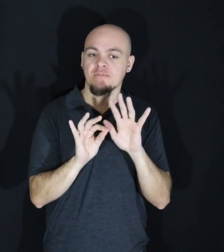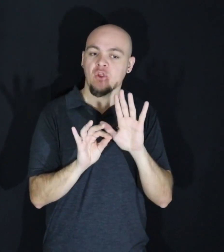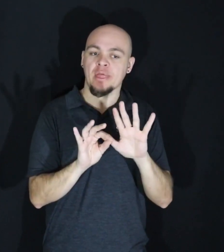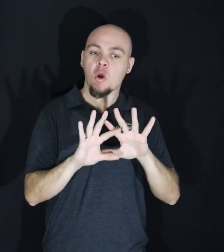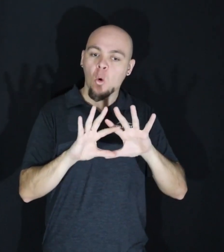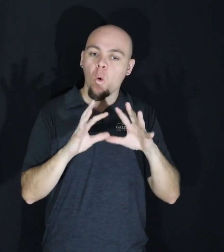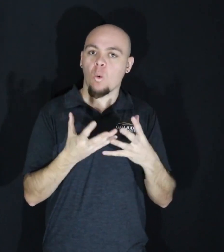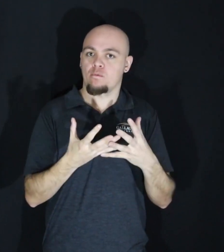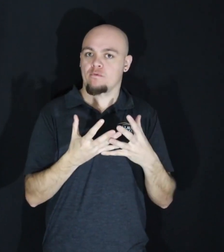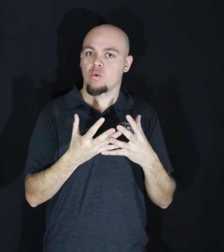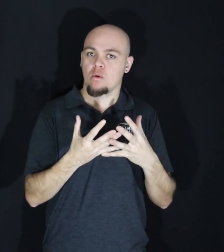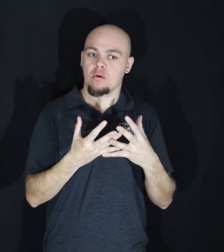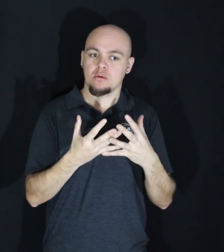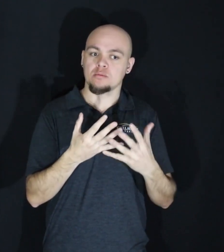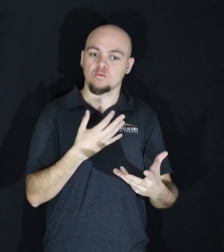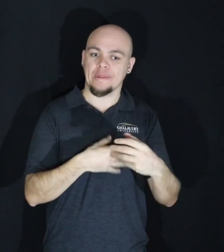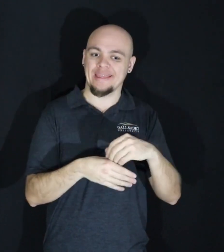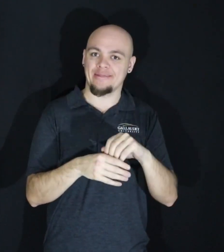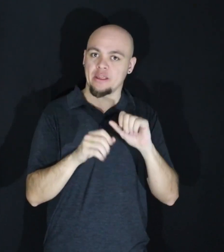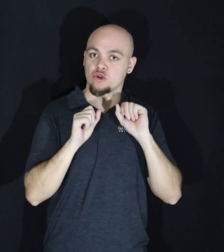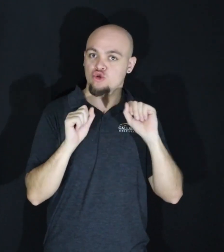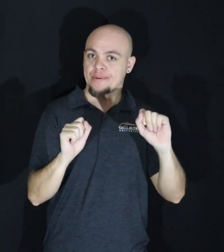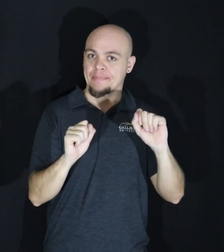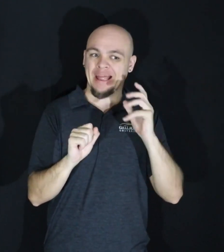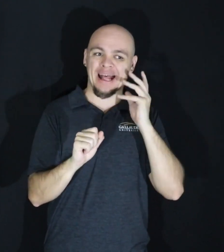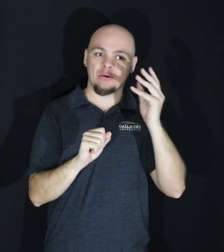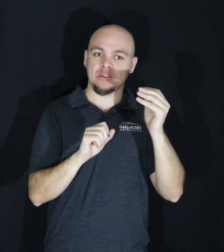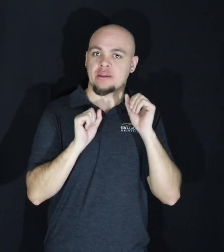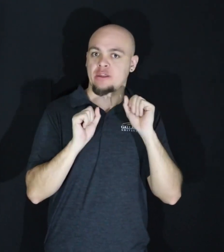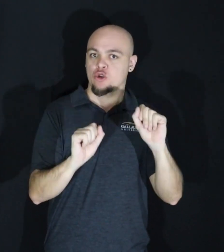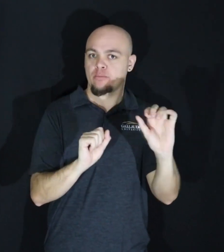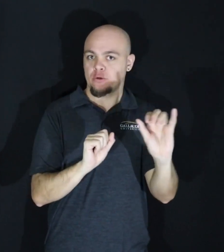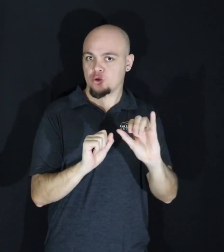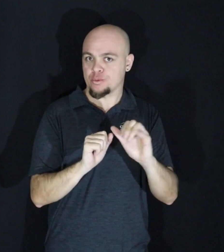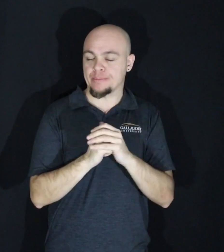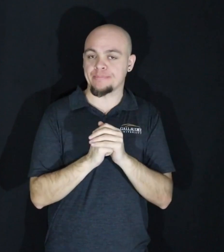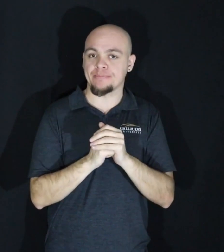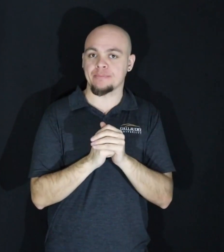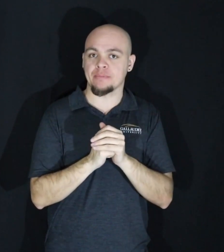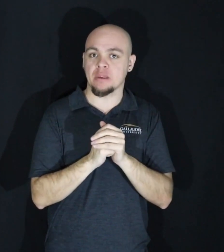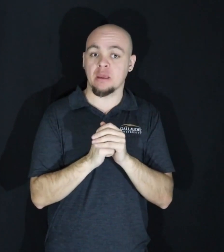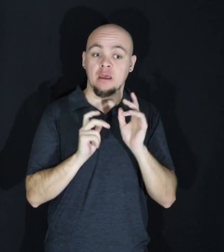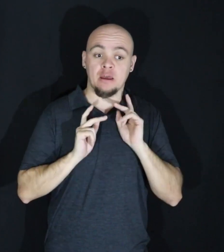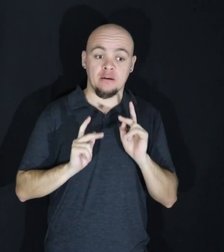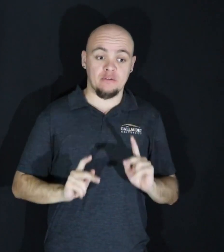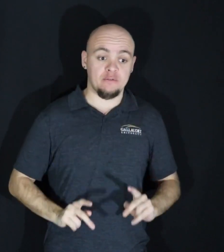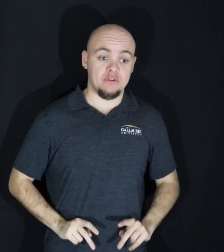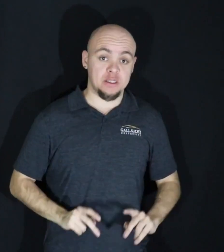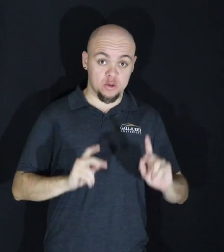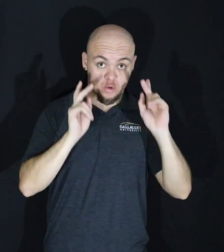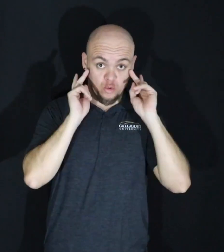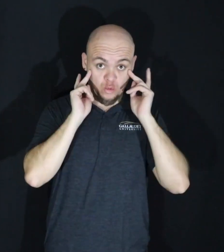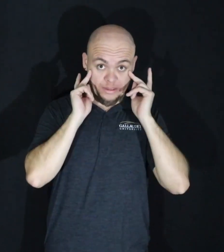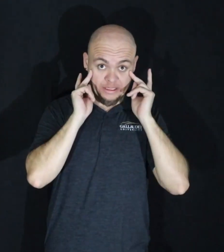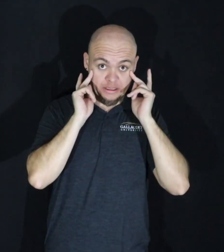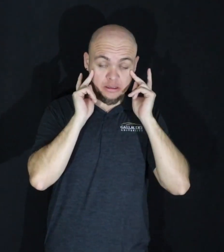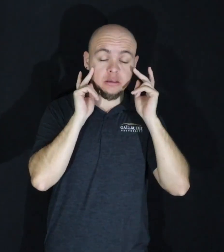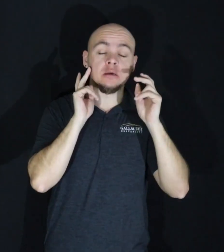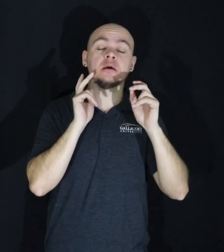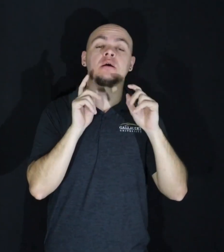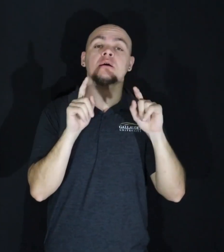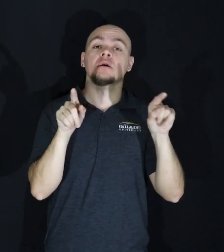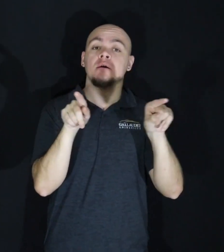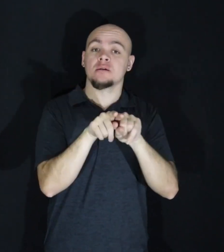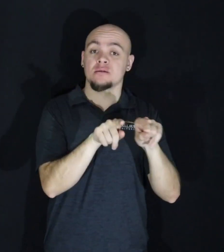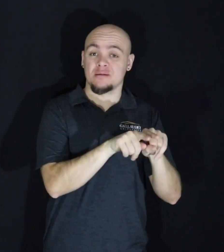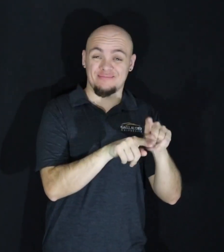performance inside the gym as well as outside the gym. Not only is there a physical crisis with this population, there is a mental